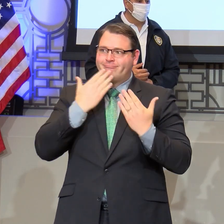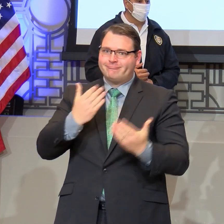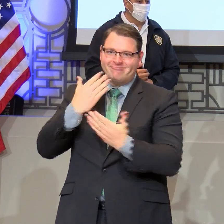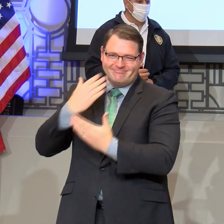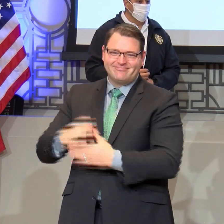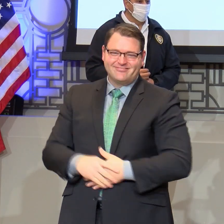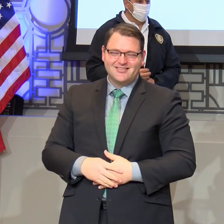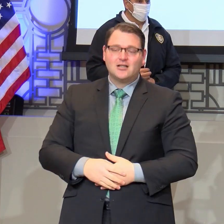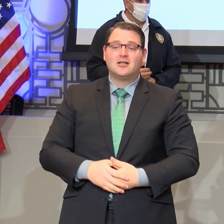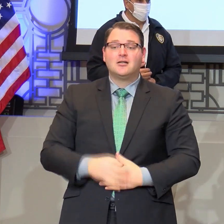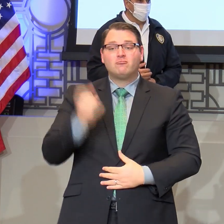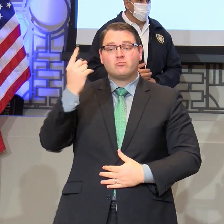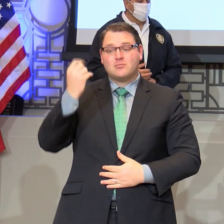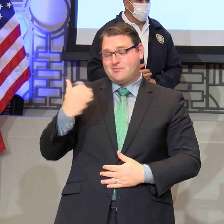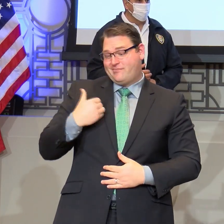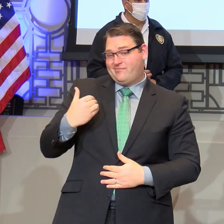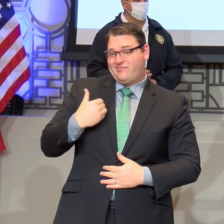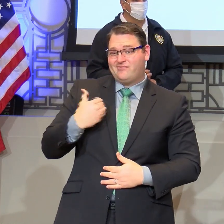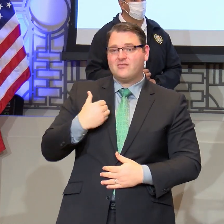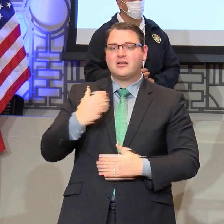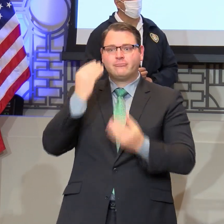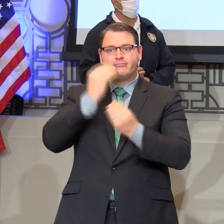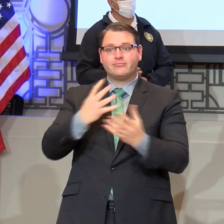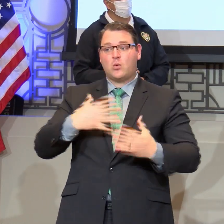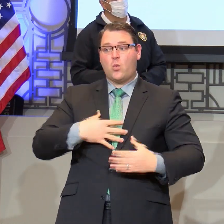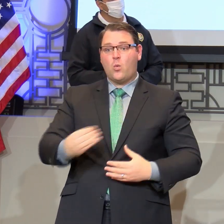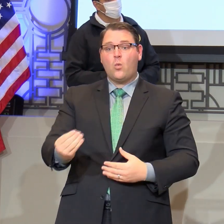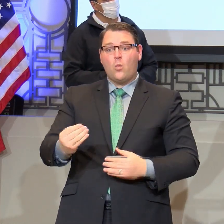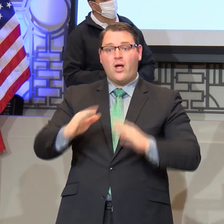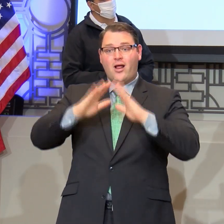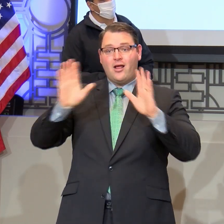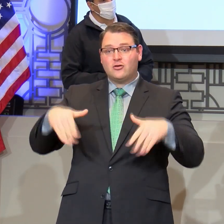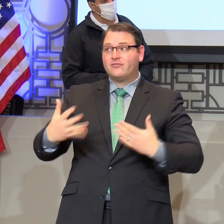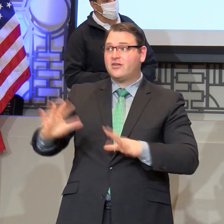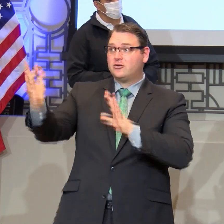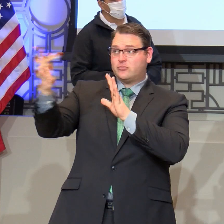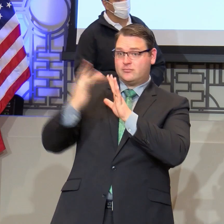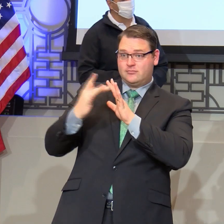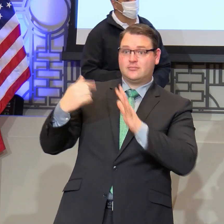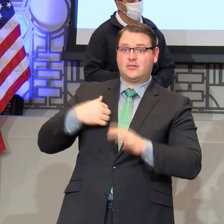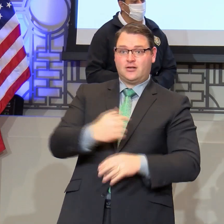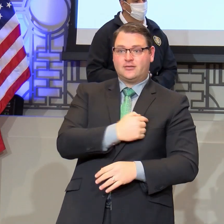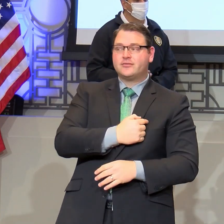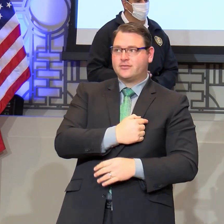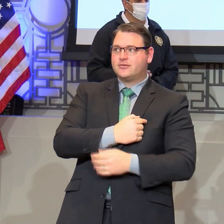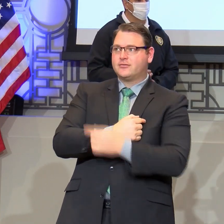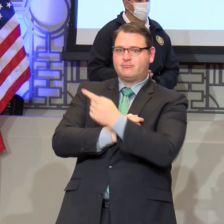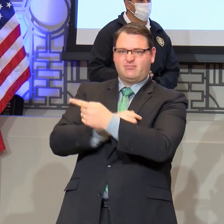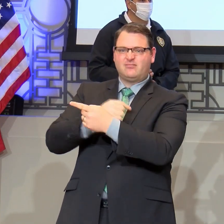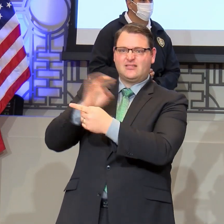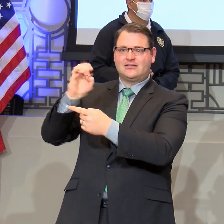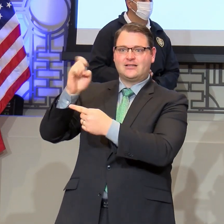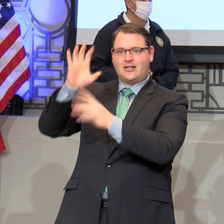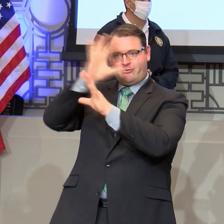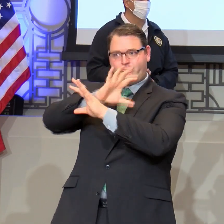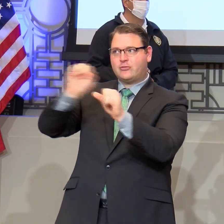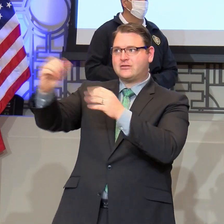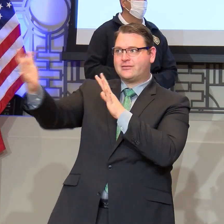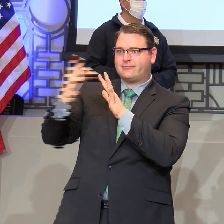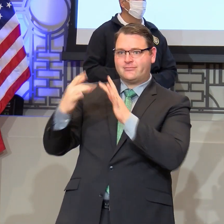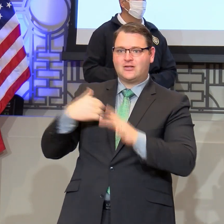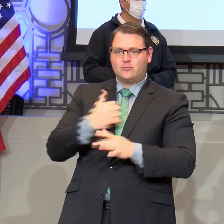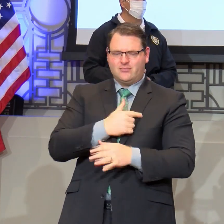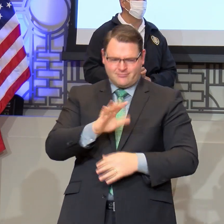is, just a couple minutes ago, is that the White House actually reached out to us, the executive office of the White House, about 2 weeks ago and asked us if we need